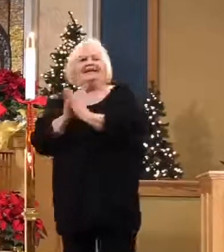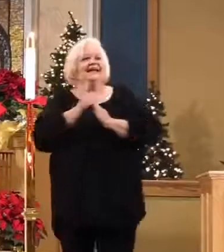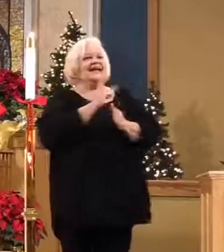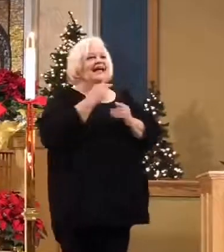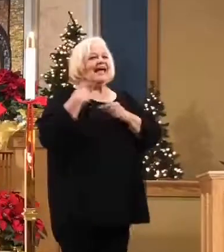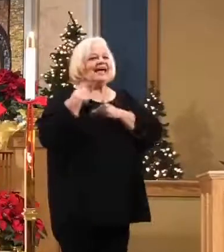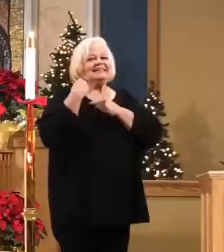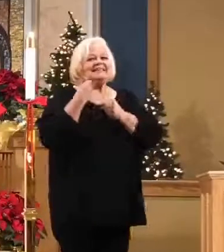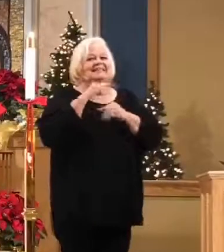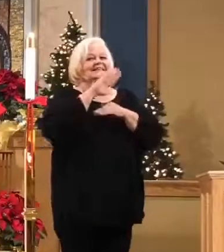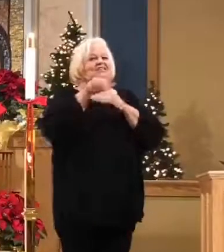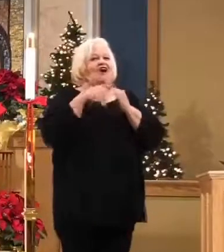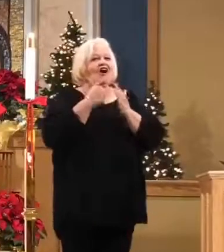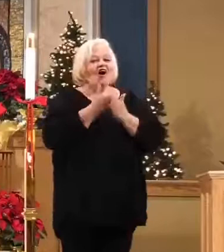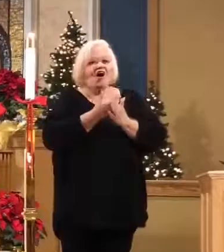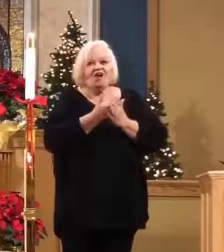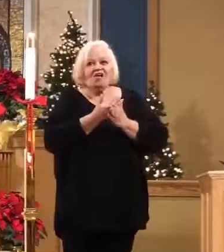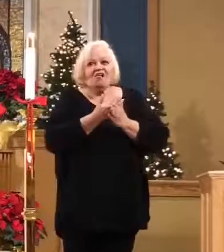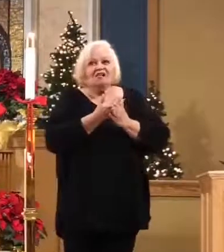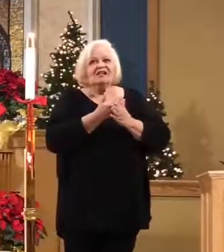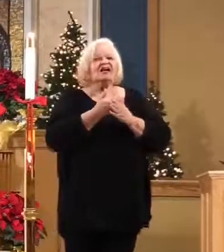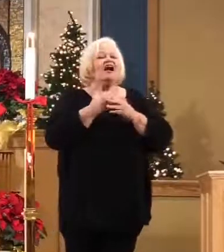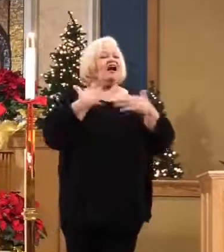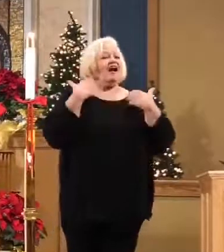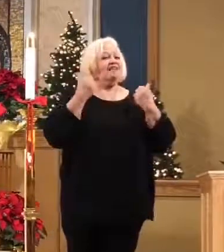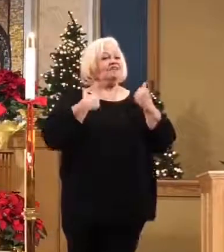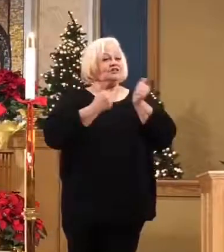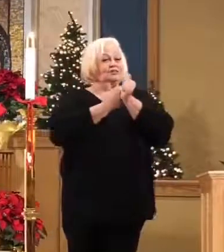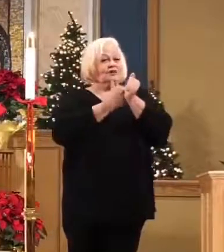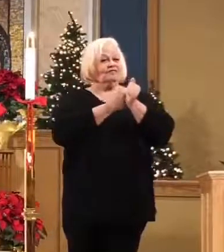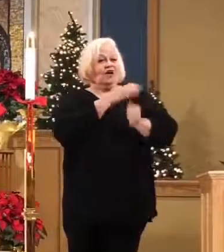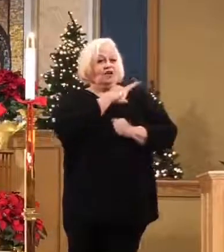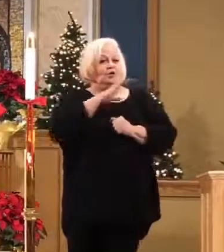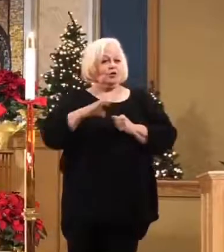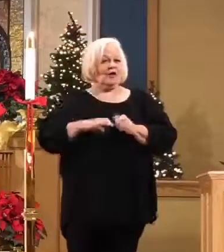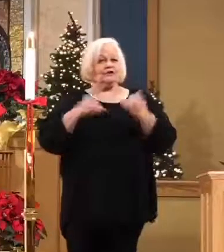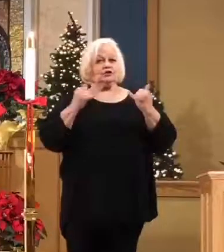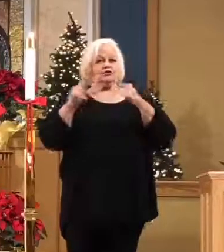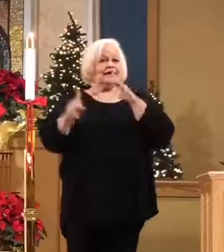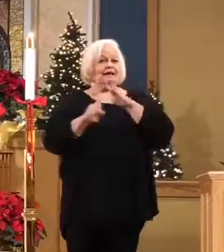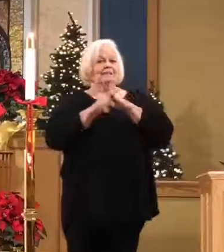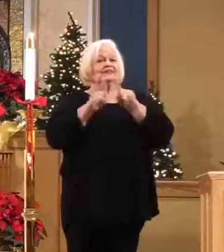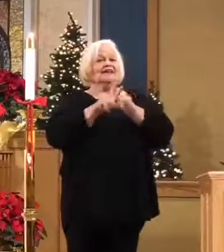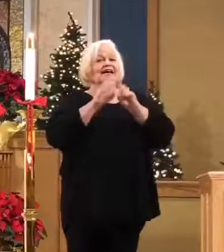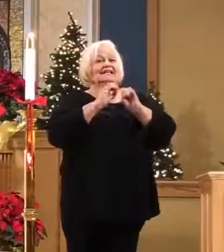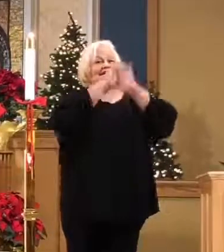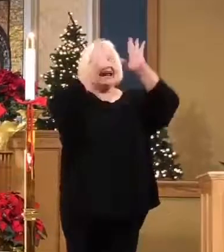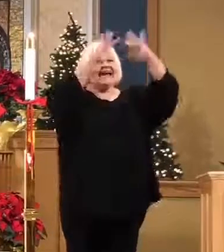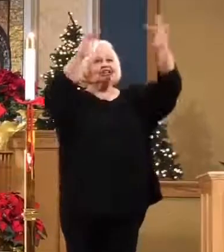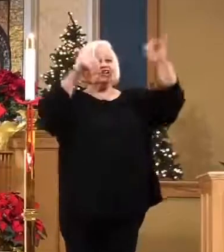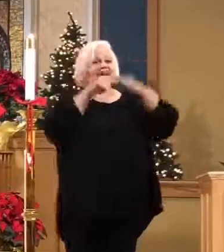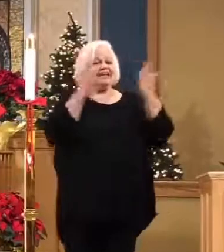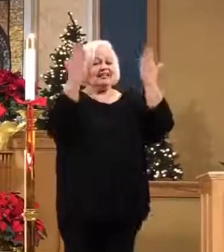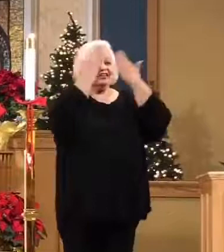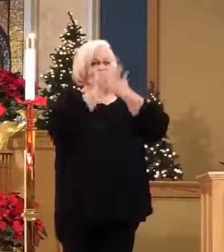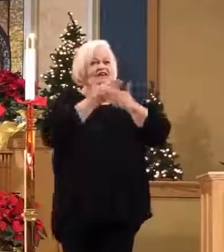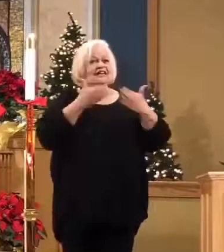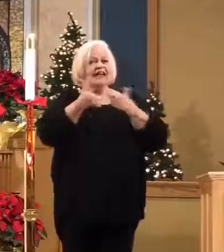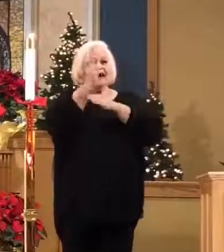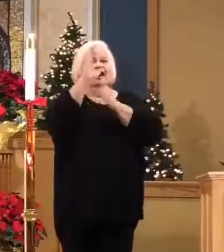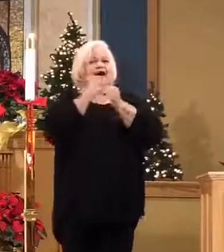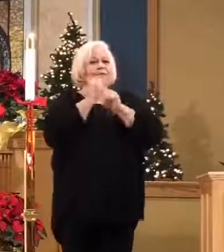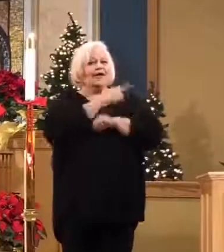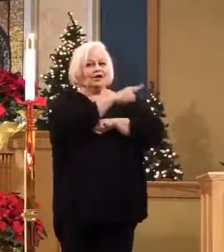since in all confidence you follow Christ, who today appeared in the world as a light shining in darkness, may God make you